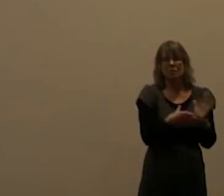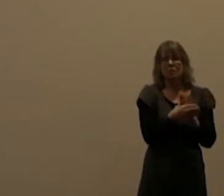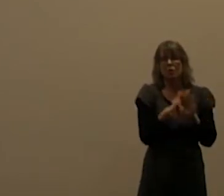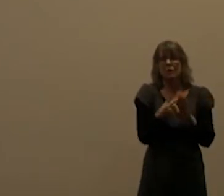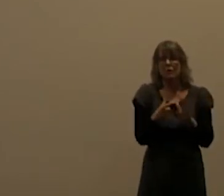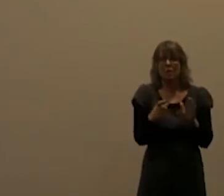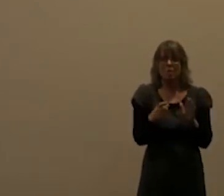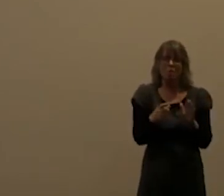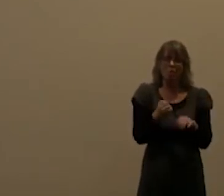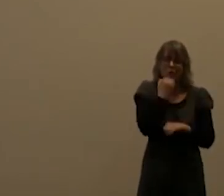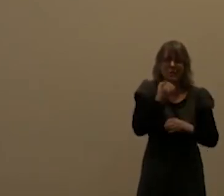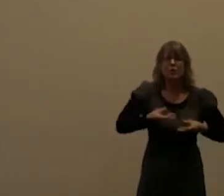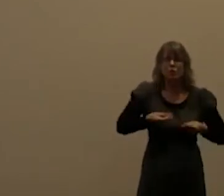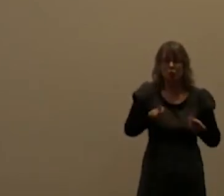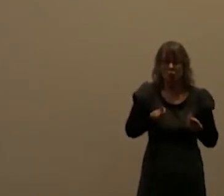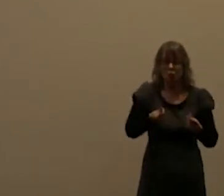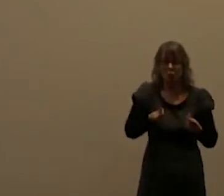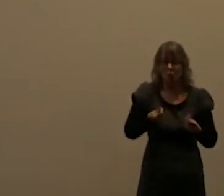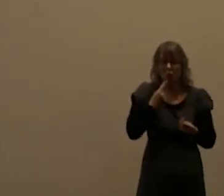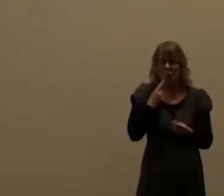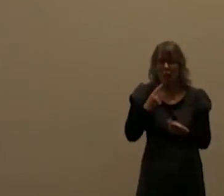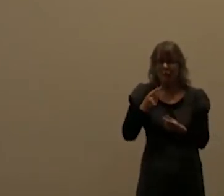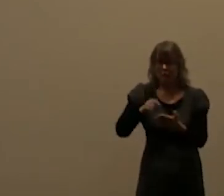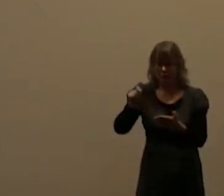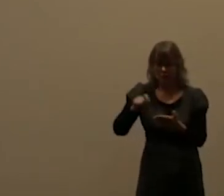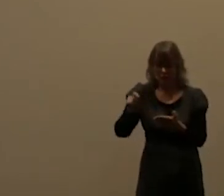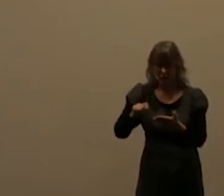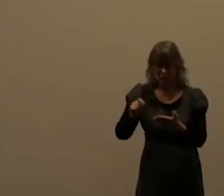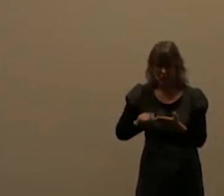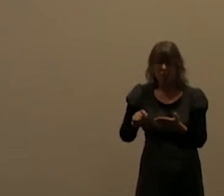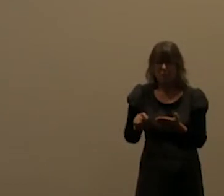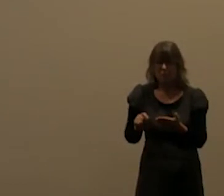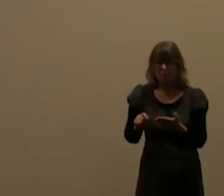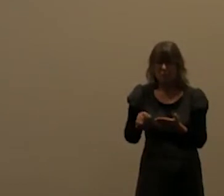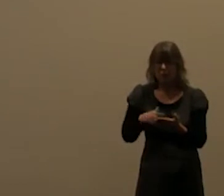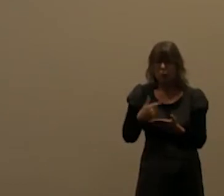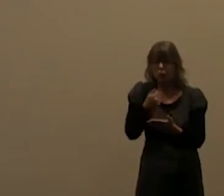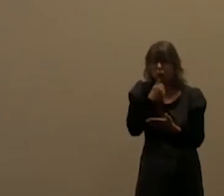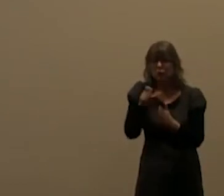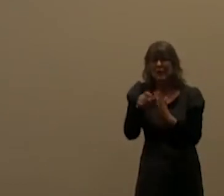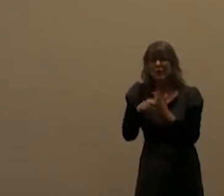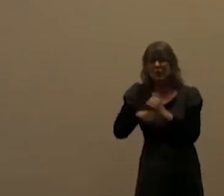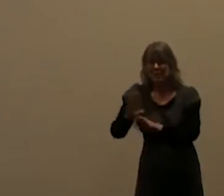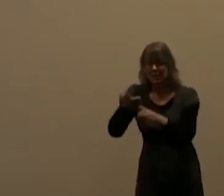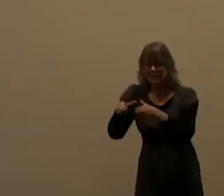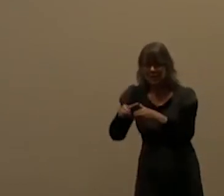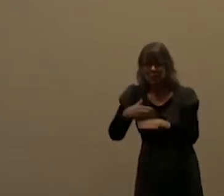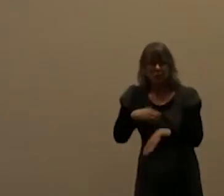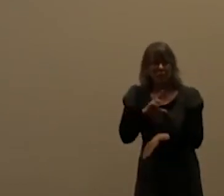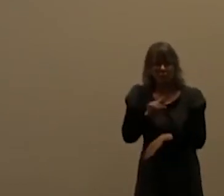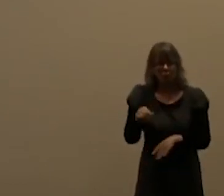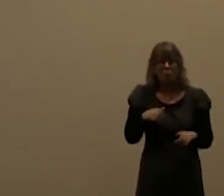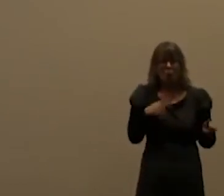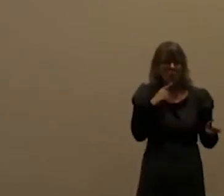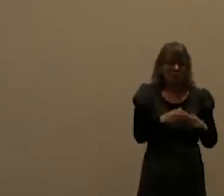import data in there? If all that's a yes, I would consider probably Dataverse for Teams. If that's no, if it's going to be